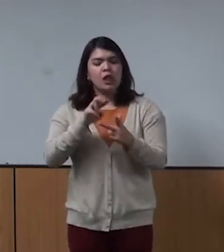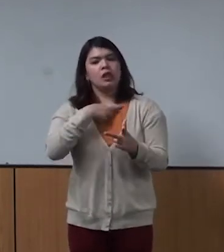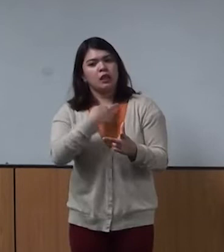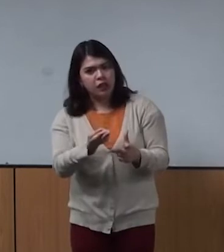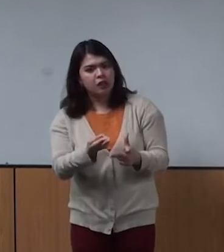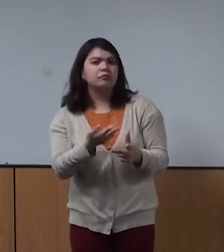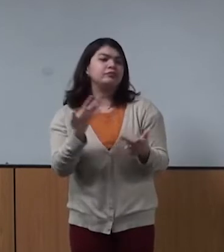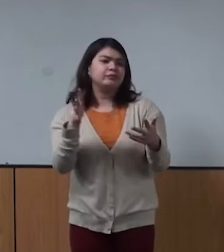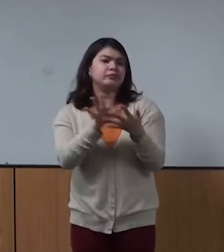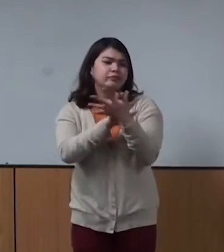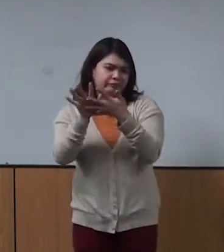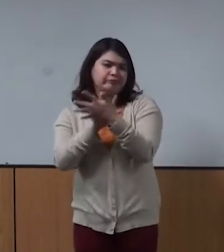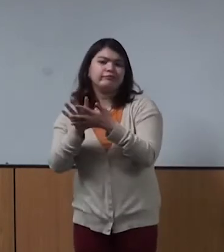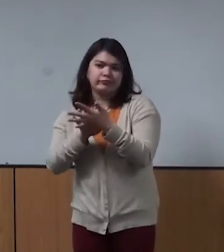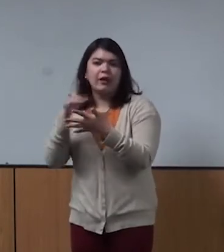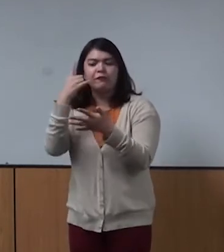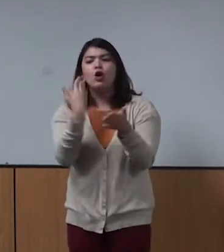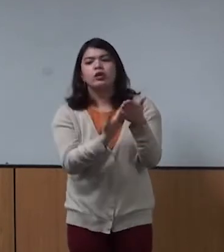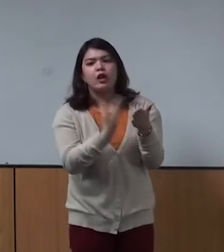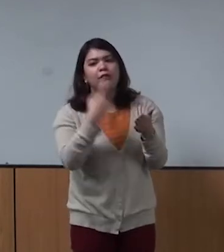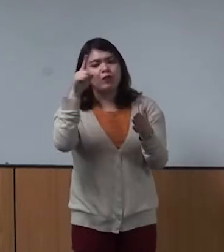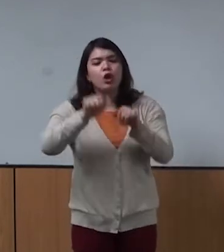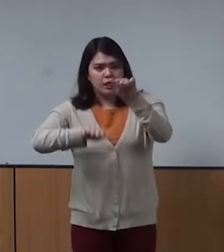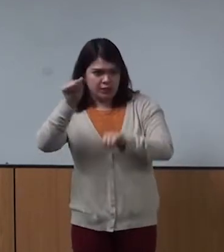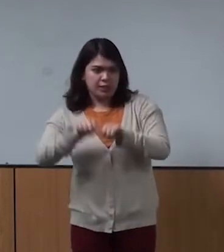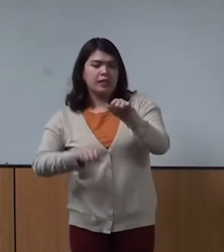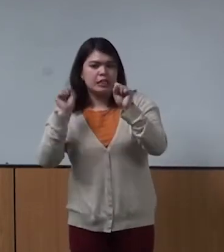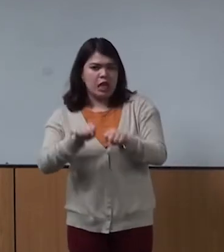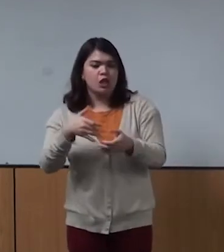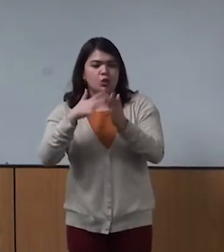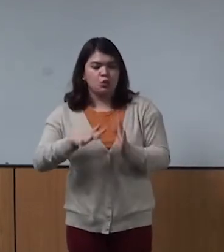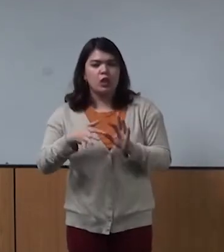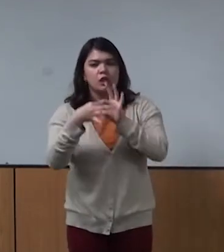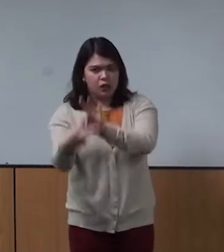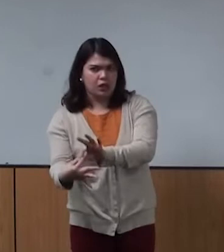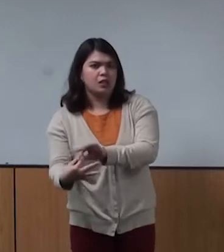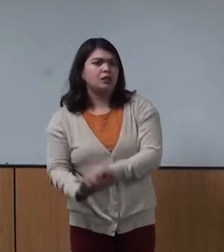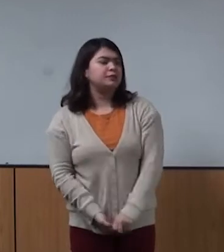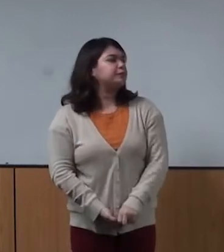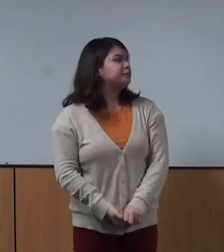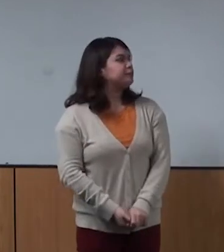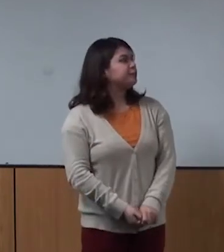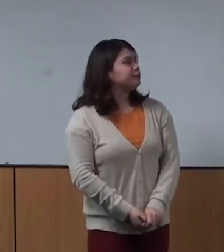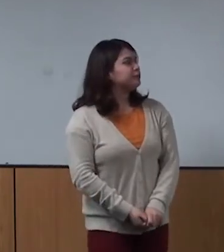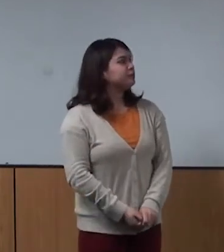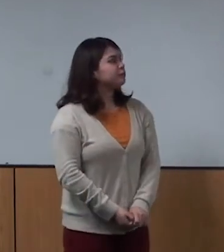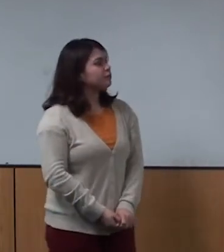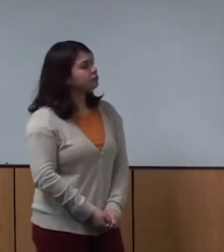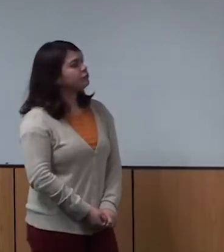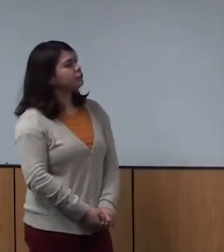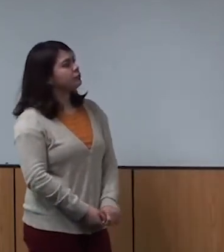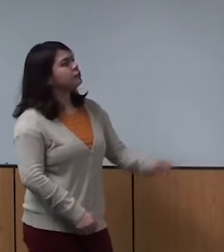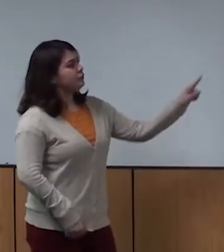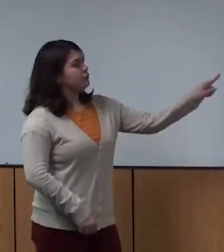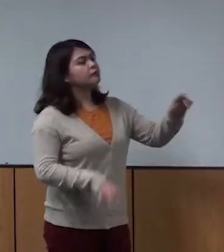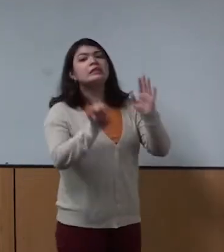reflection journal. So it's a mixture of different evidences whereby we can base our assessment for student